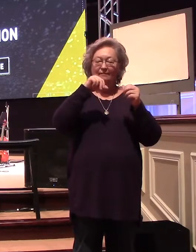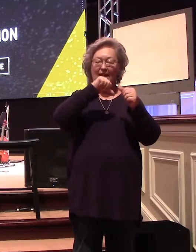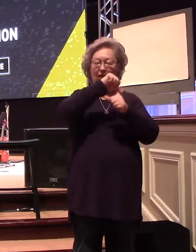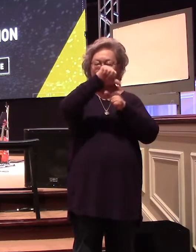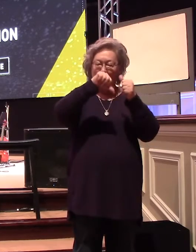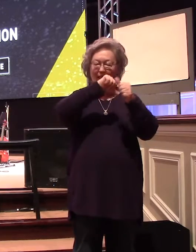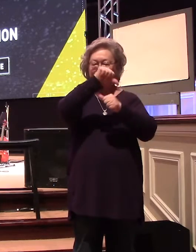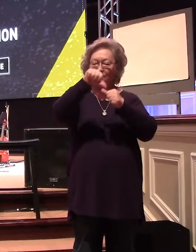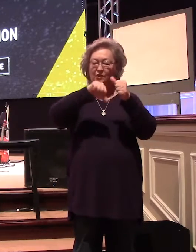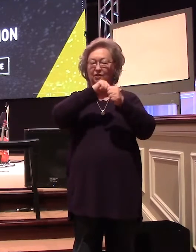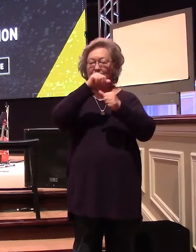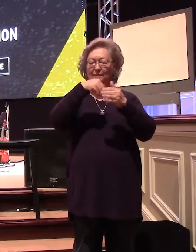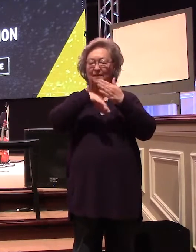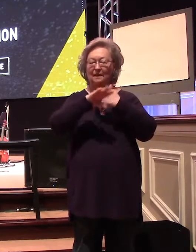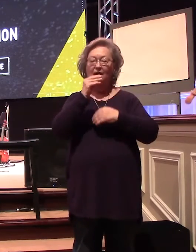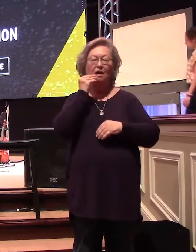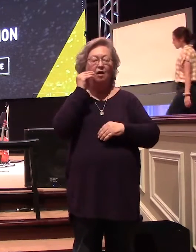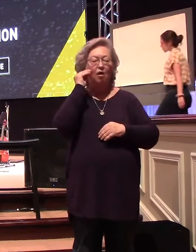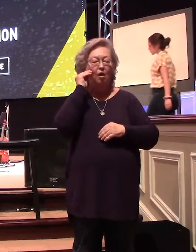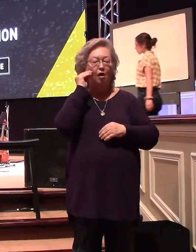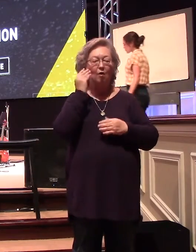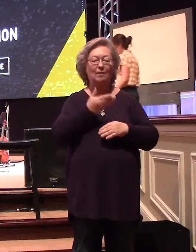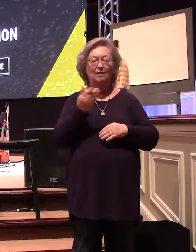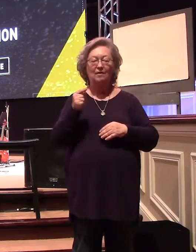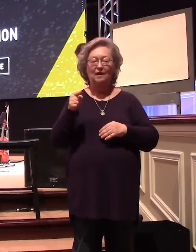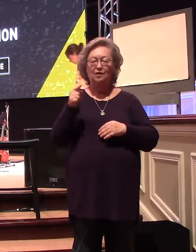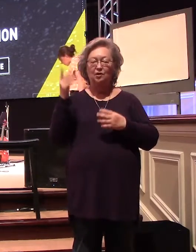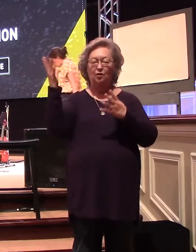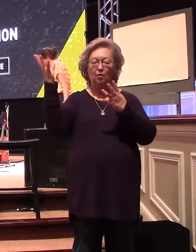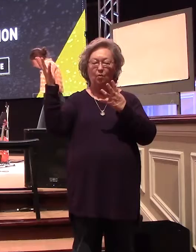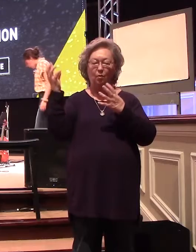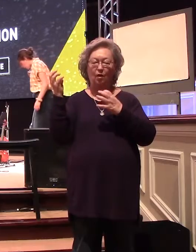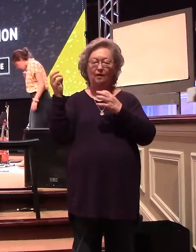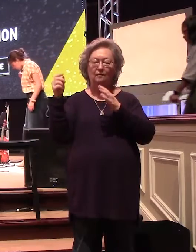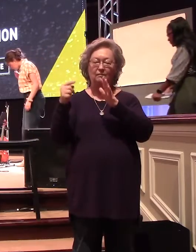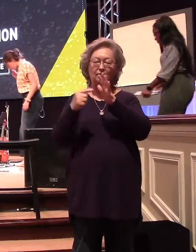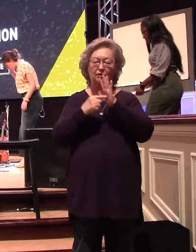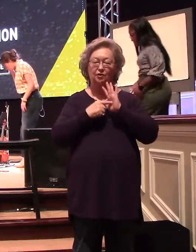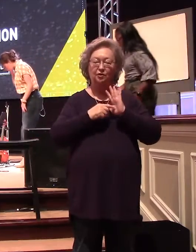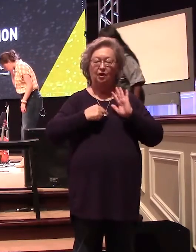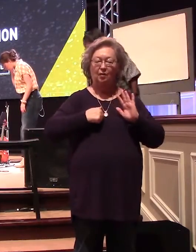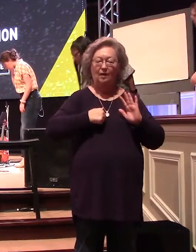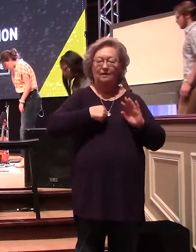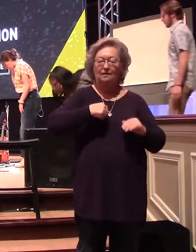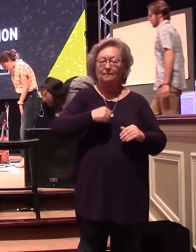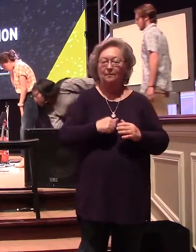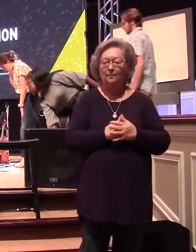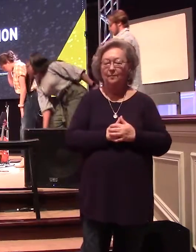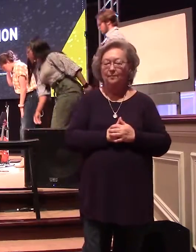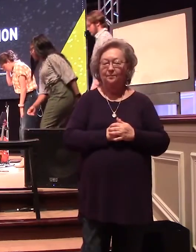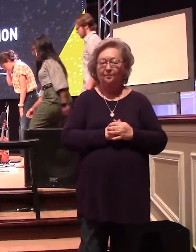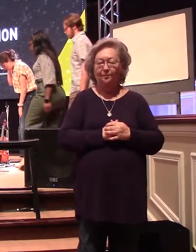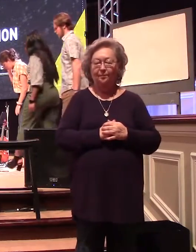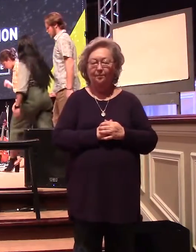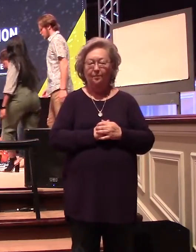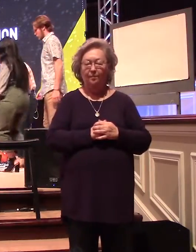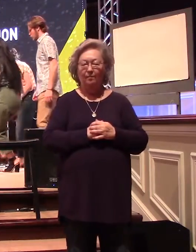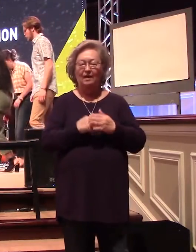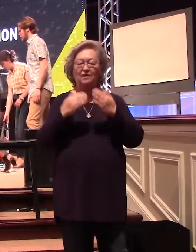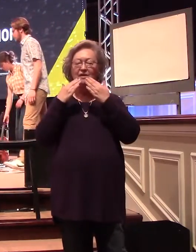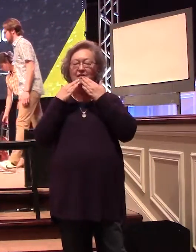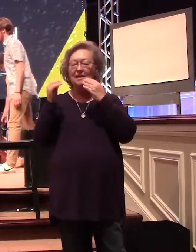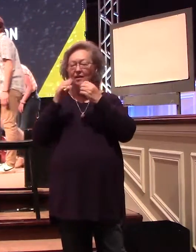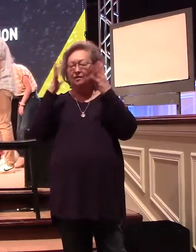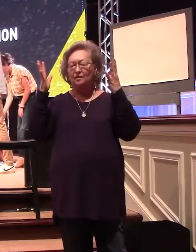to our home, and the things you want to teach us and show us. Lord, I just ask you, again, help us. Thank you so much